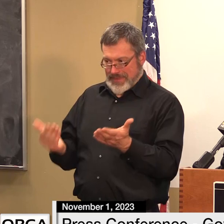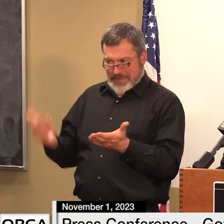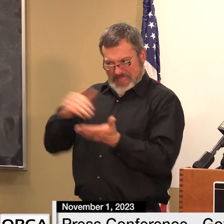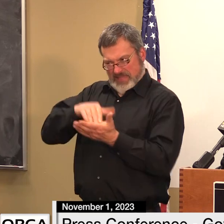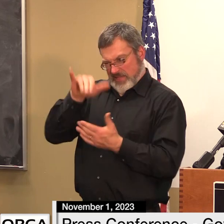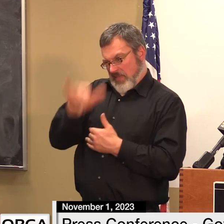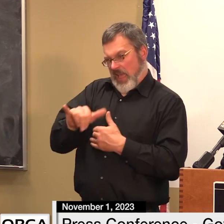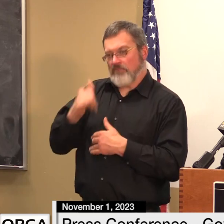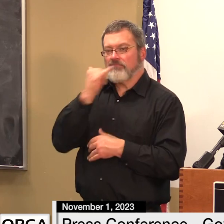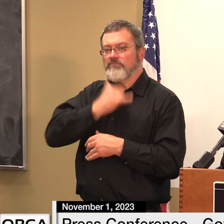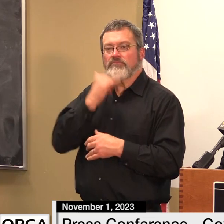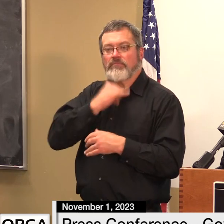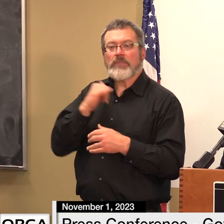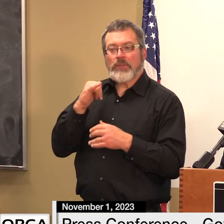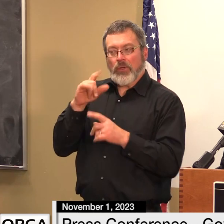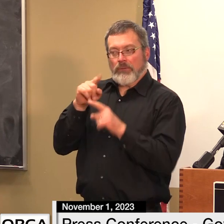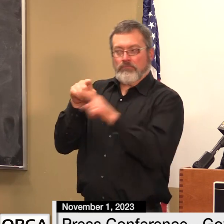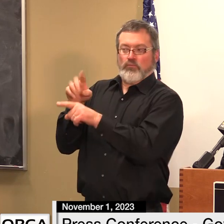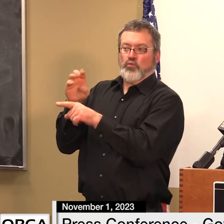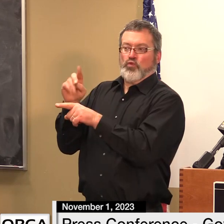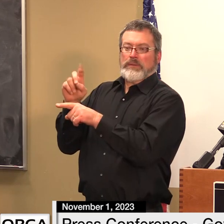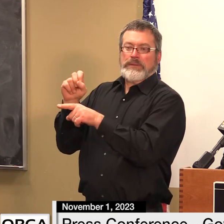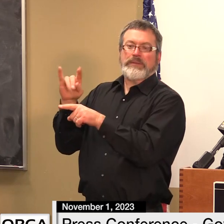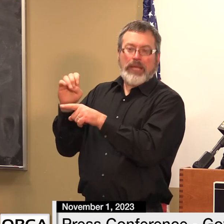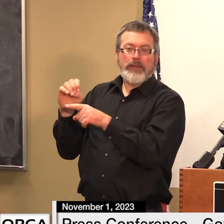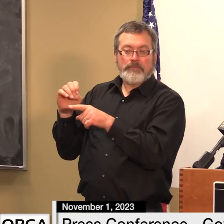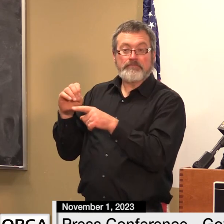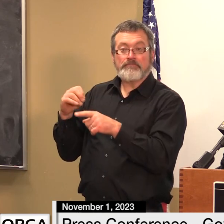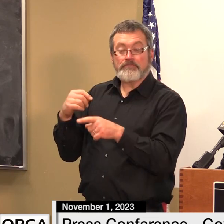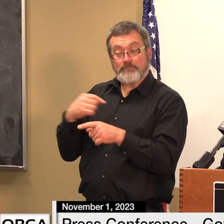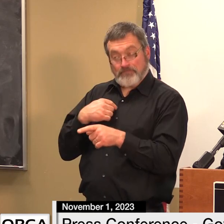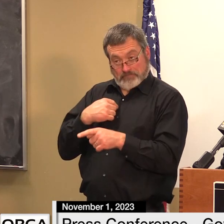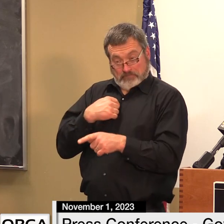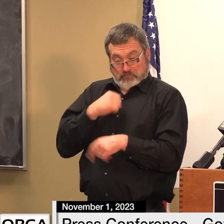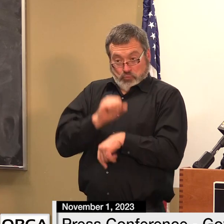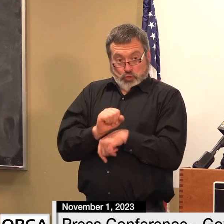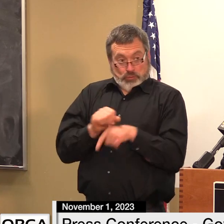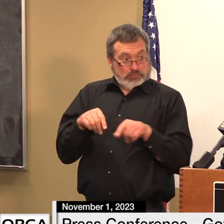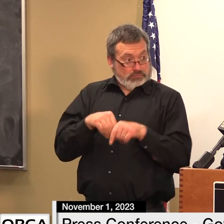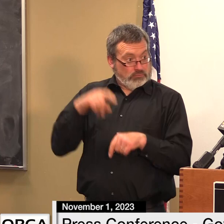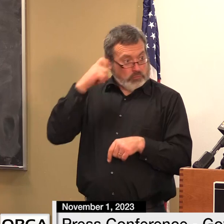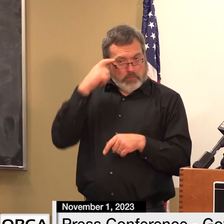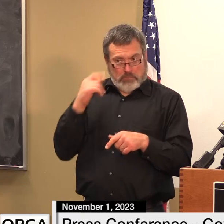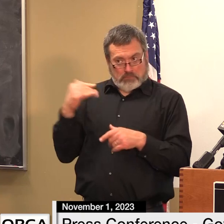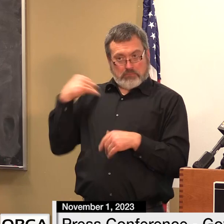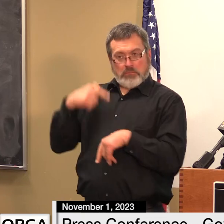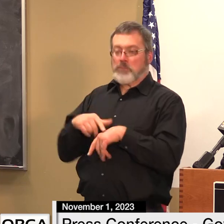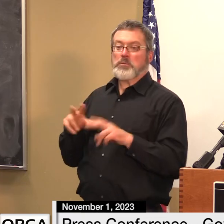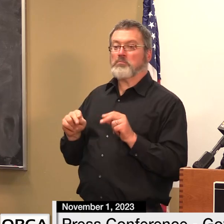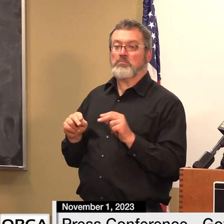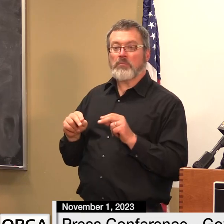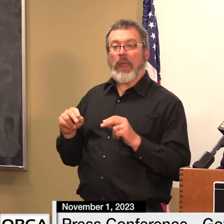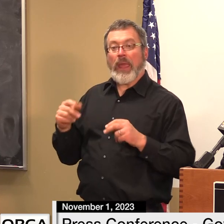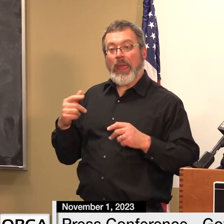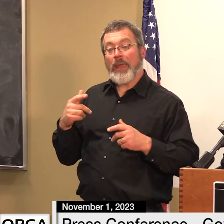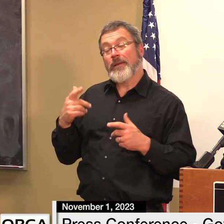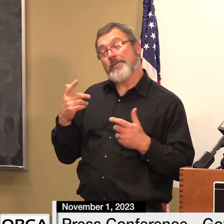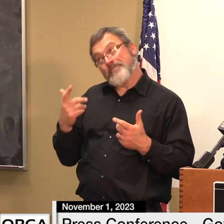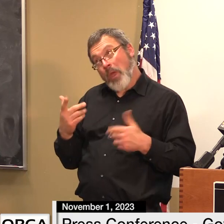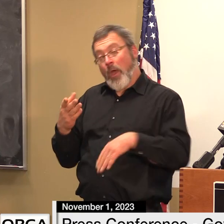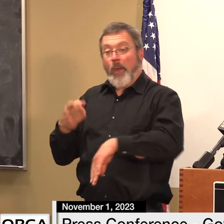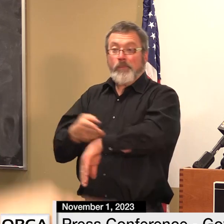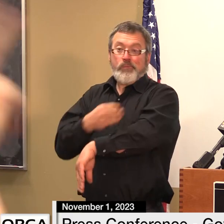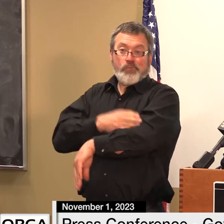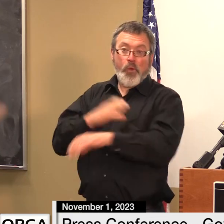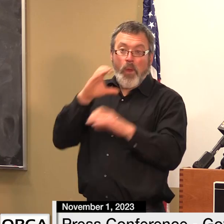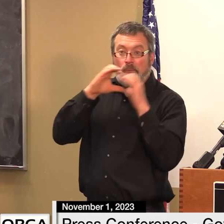I wasn't here at the time, but looking back in hindsight, there could have been better communication, better oversight, and we're actually doing